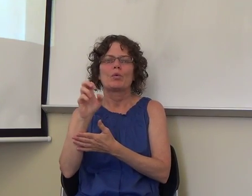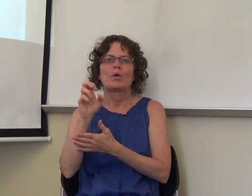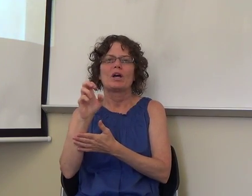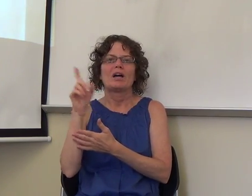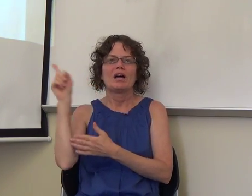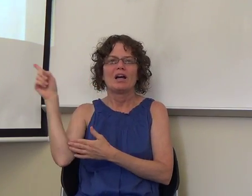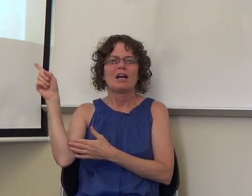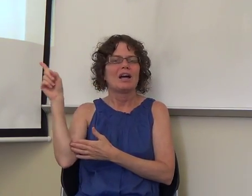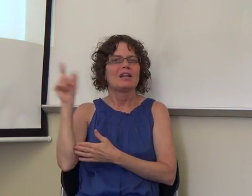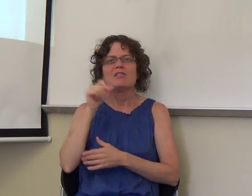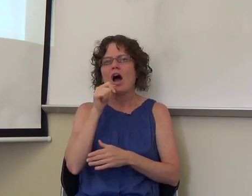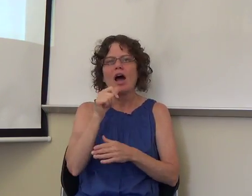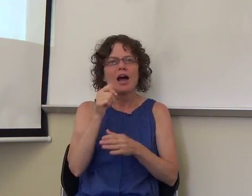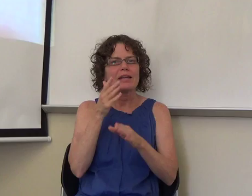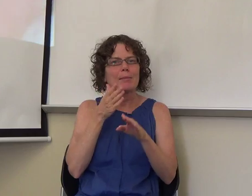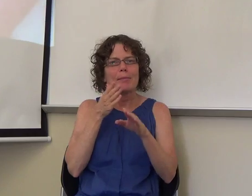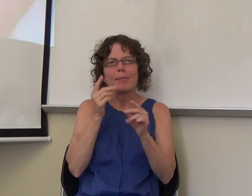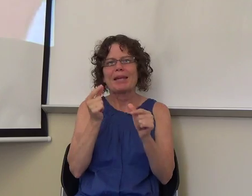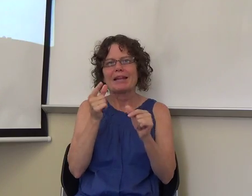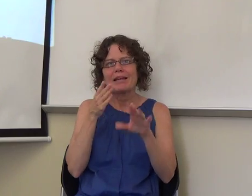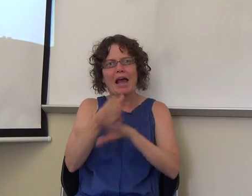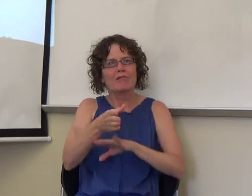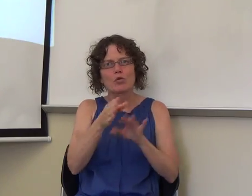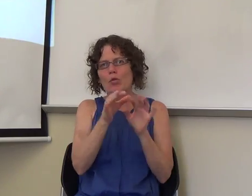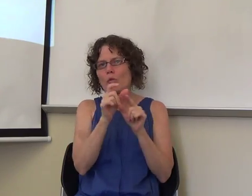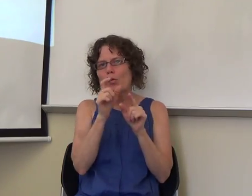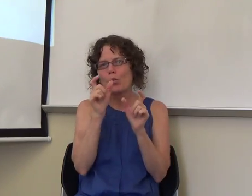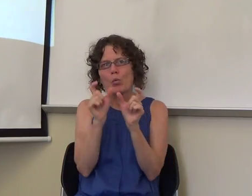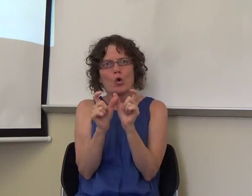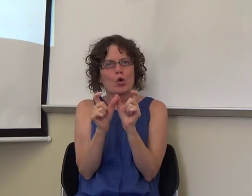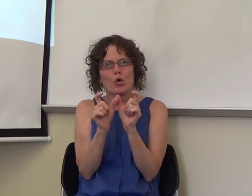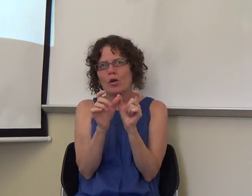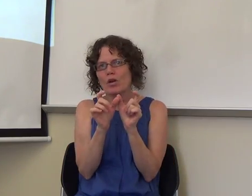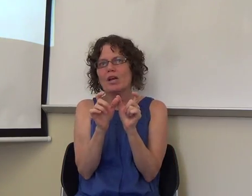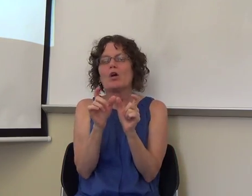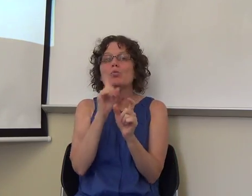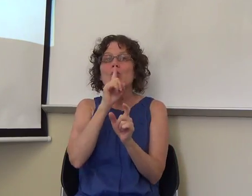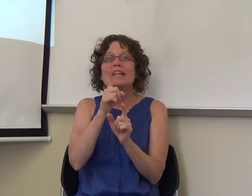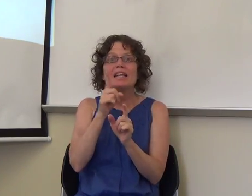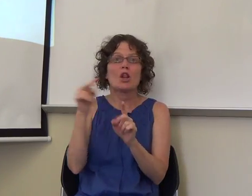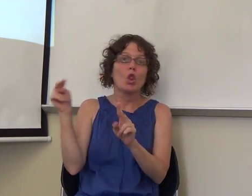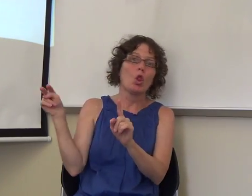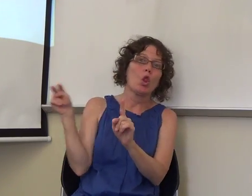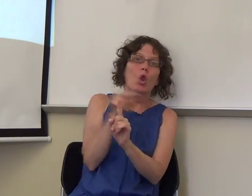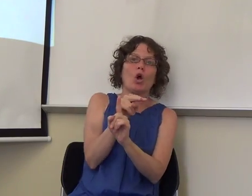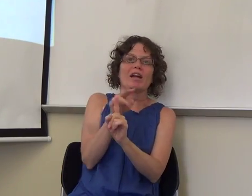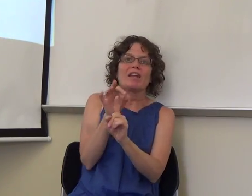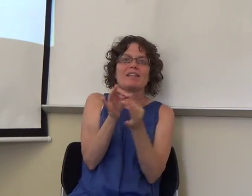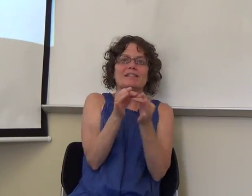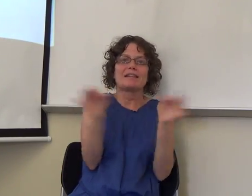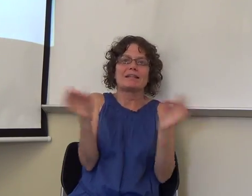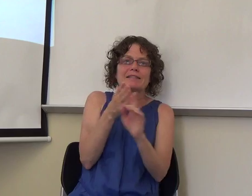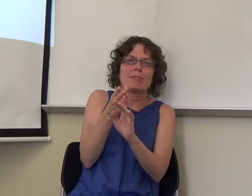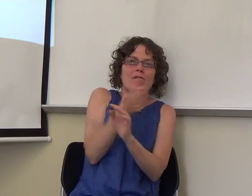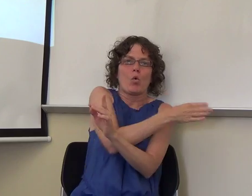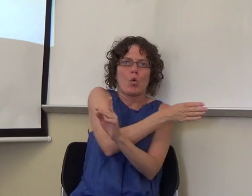come immediately after the word. It comes in the sentence before. Finally, you, like most